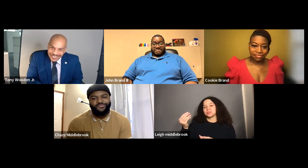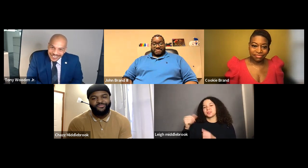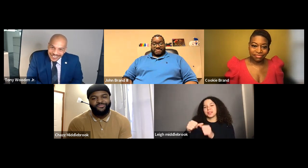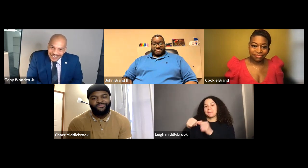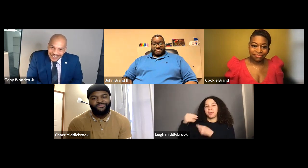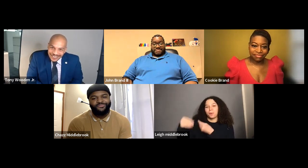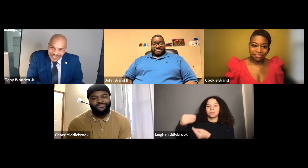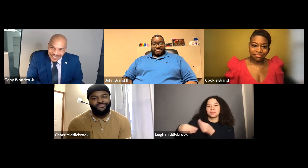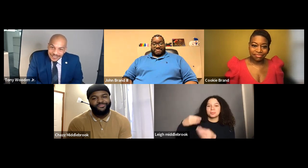Lee's saying, I feel like,